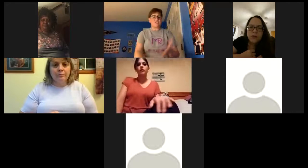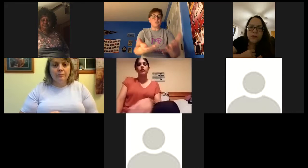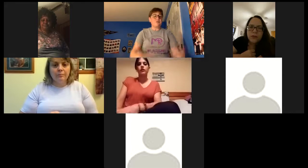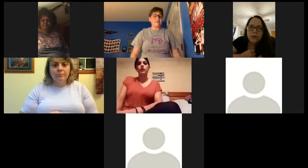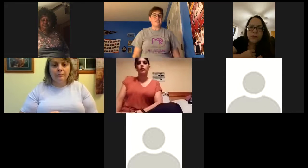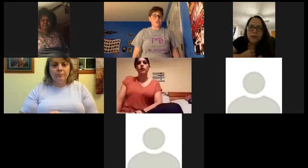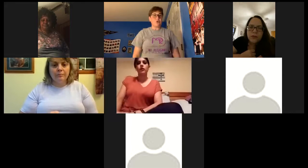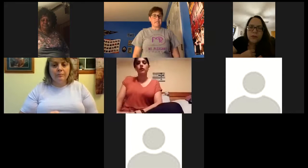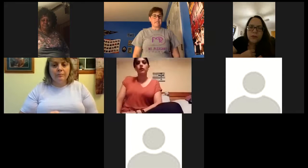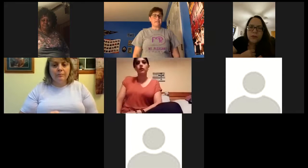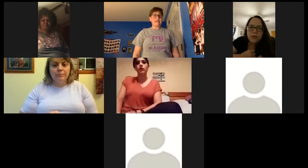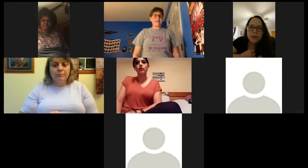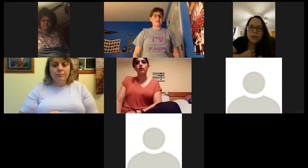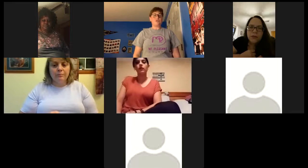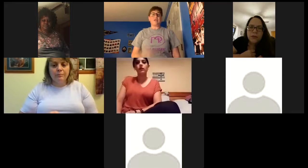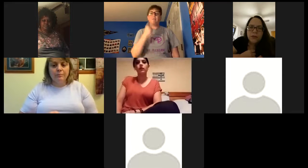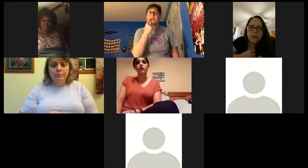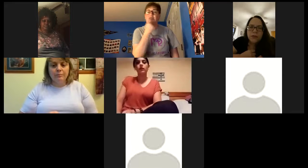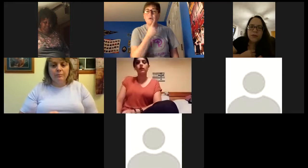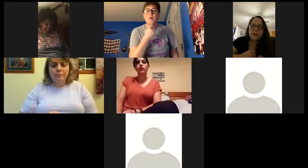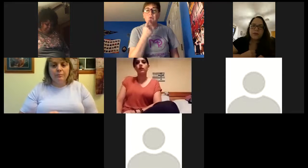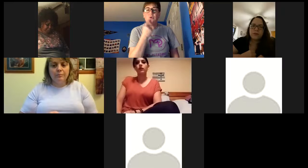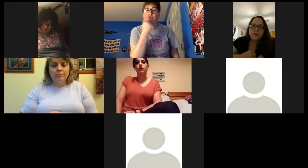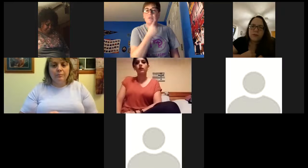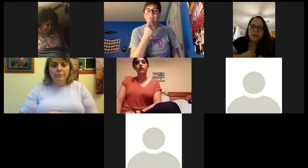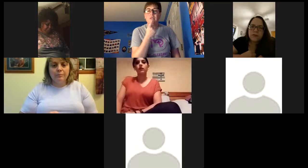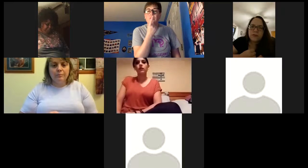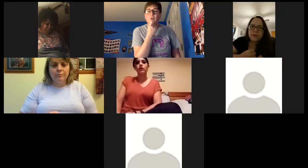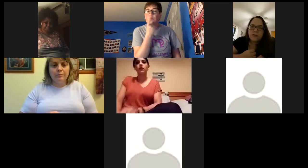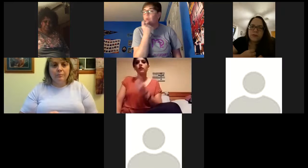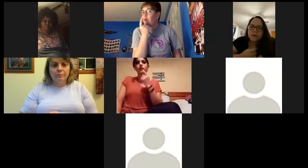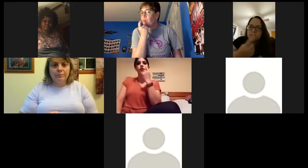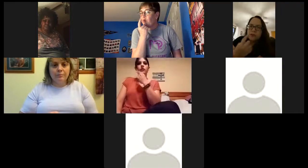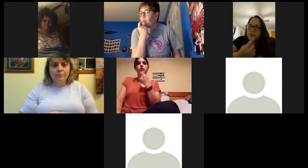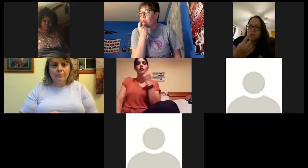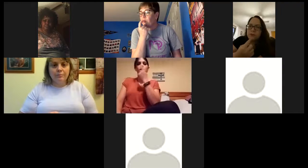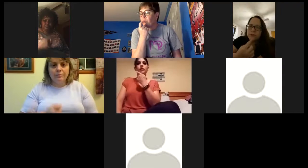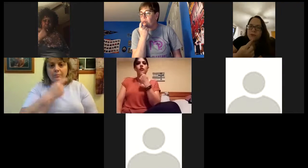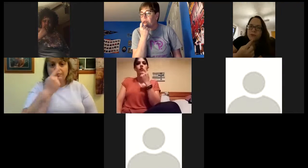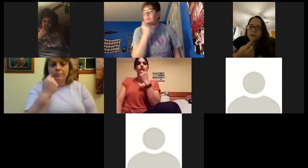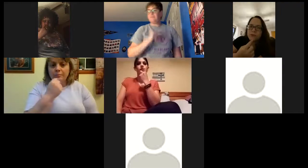That's just the one that they showed in the Citing Illustrated book. So who or who.